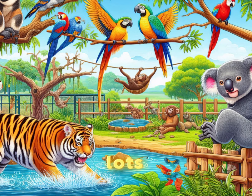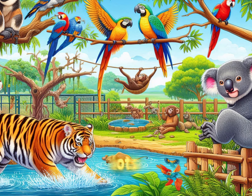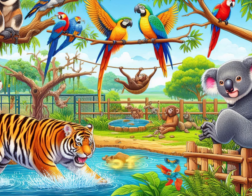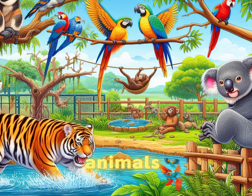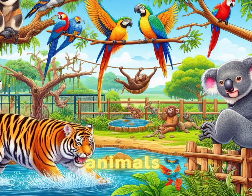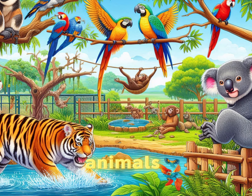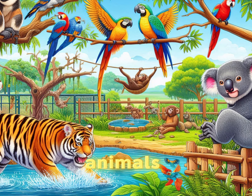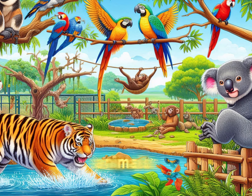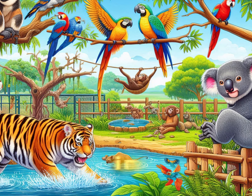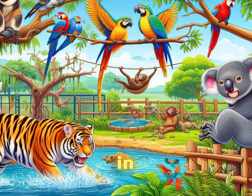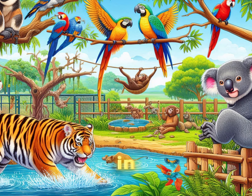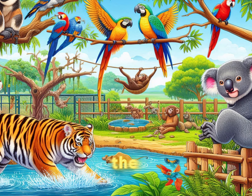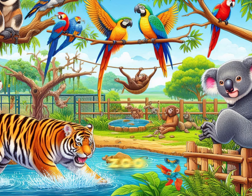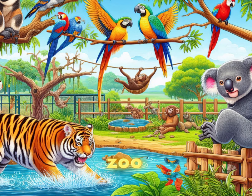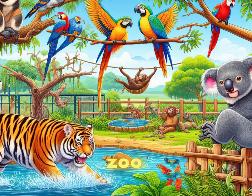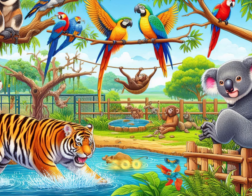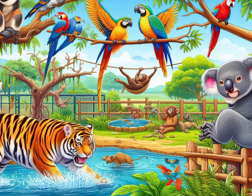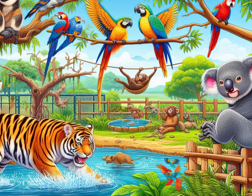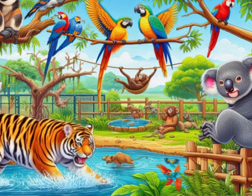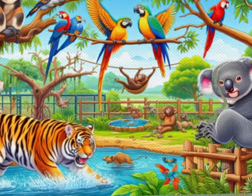of animals in the zoo.